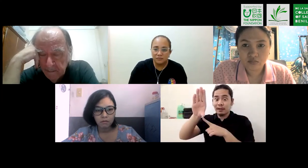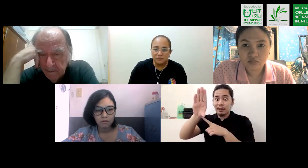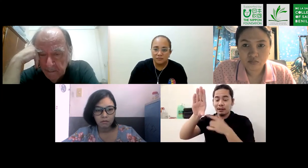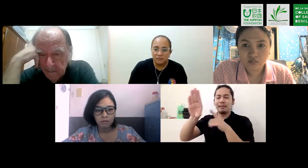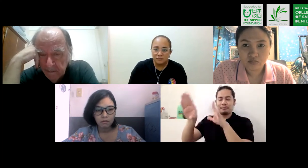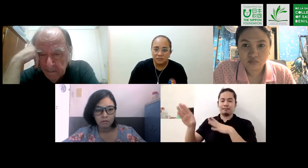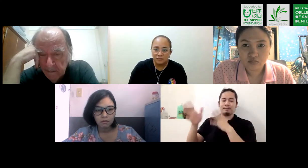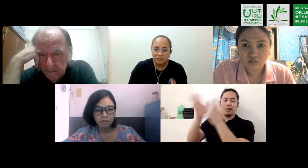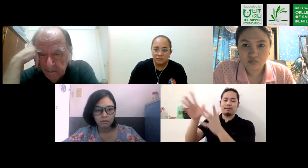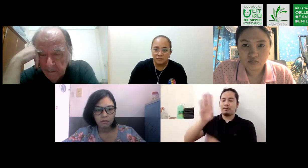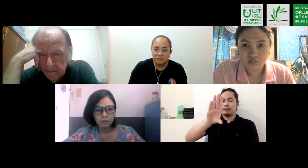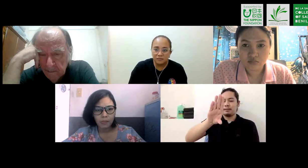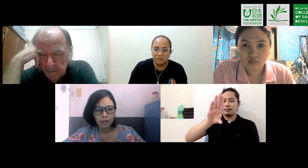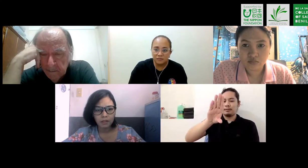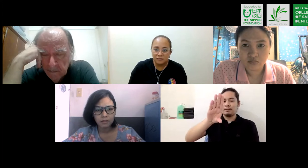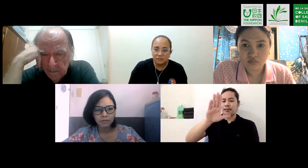that I see the picture,